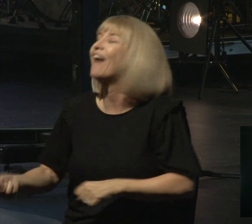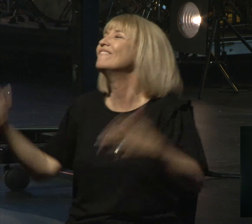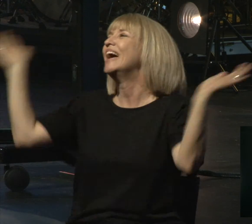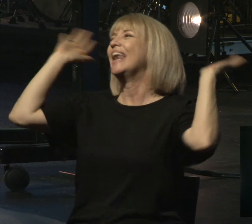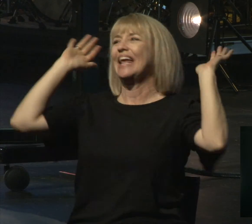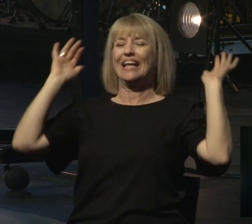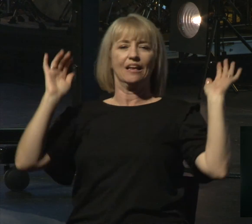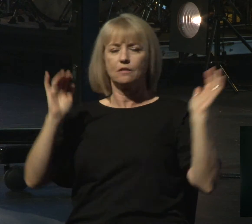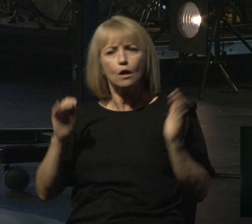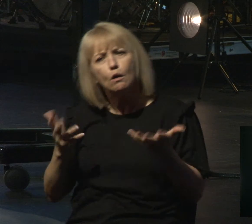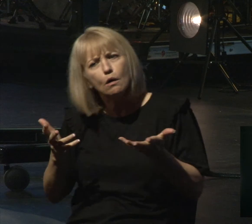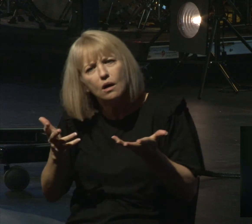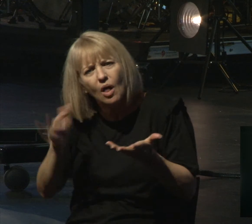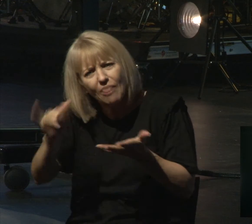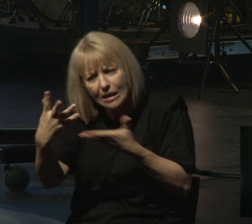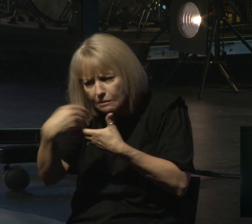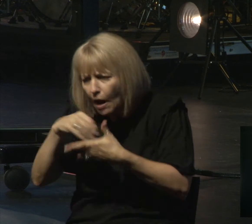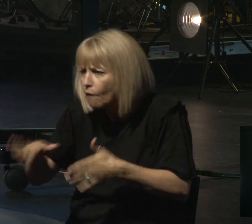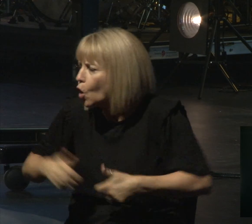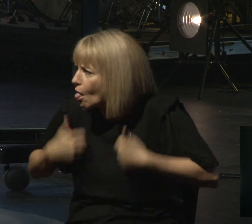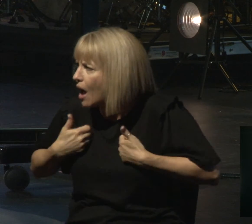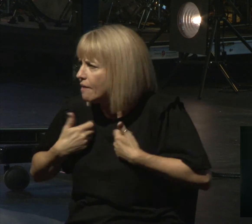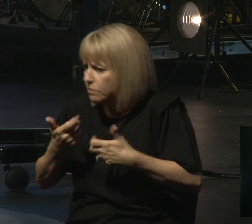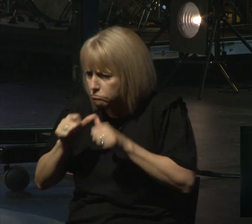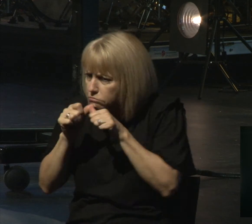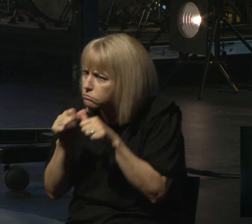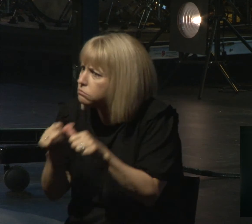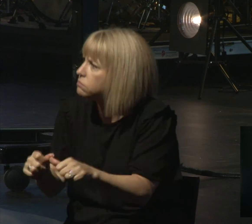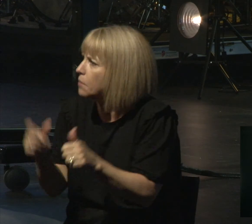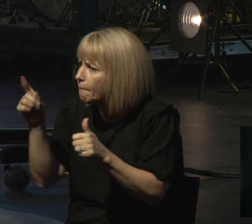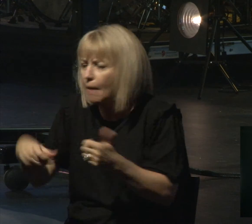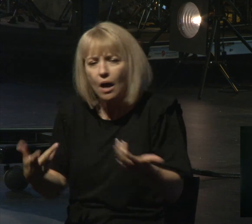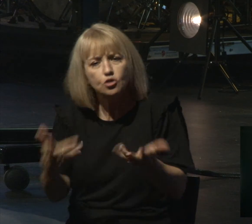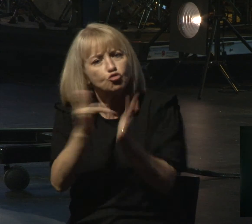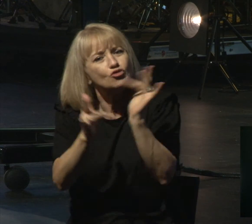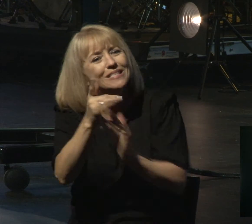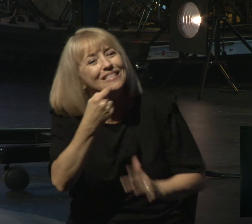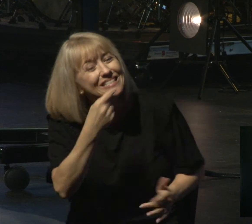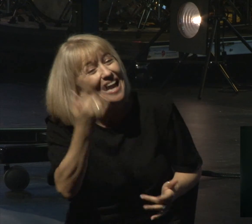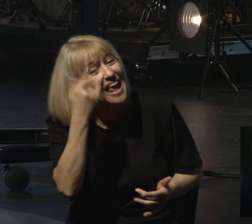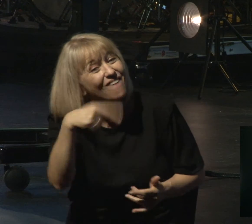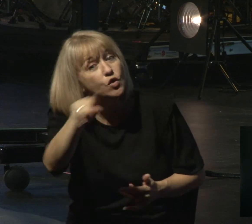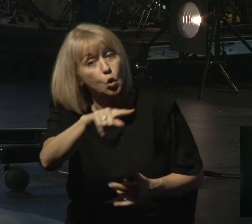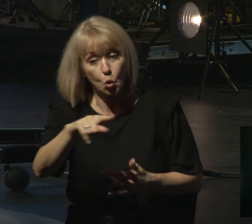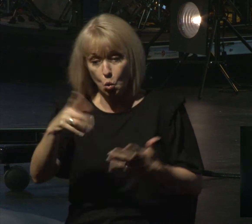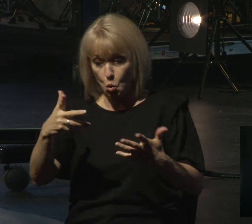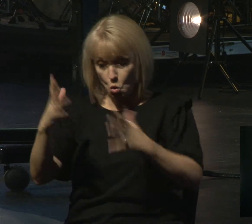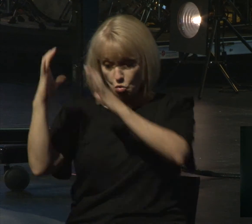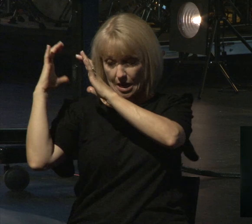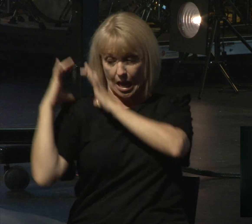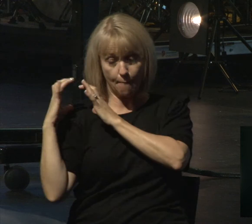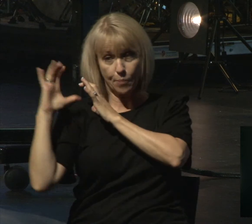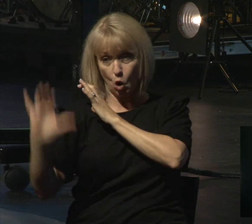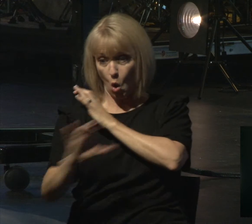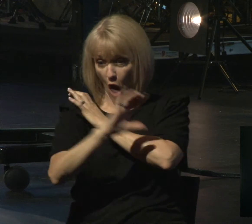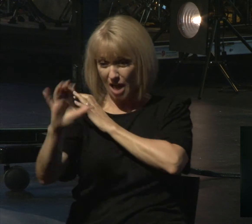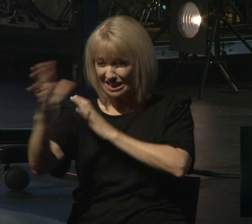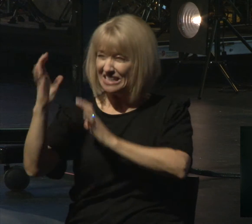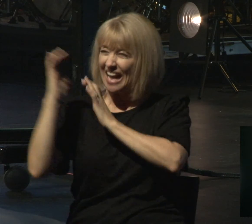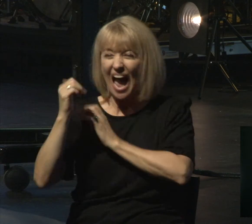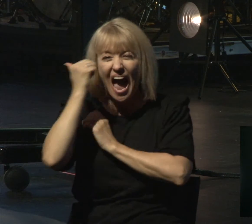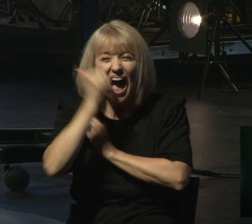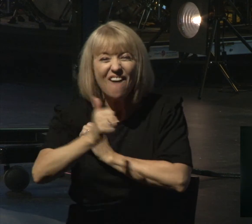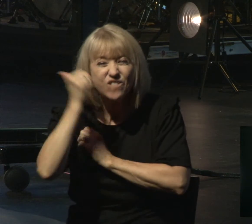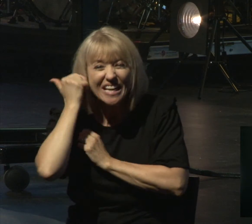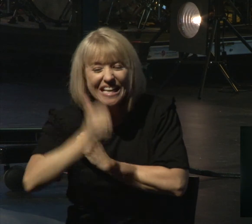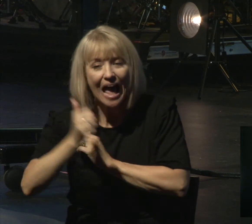of who you are. In Luke 9, a few chapters before this passage we're reading, Jesus says, when you take up your cross daily, that's what it is. It's a